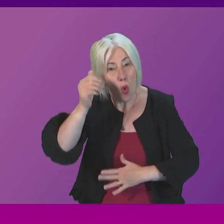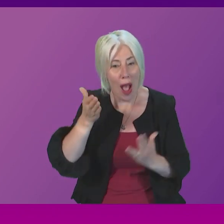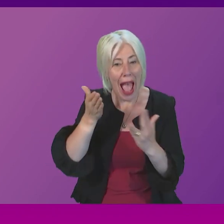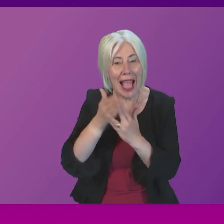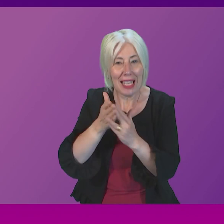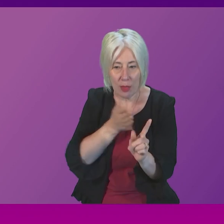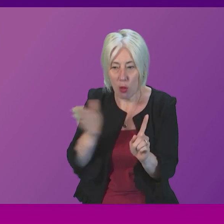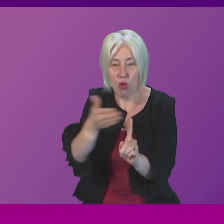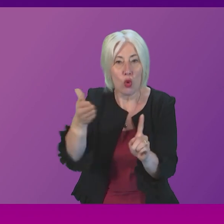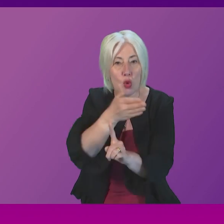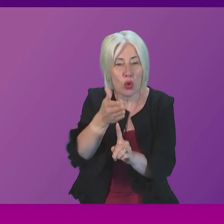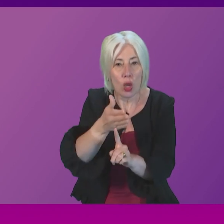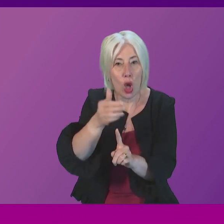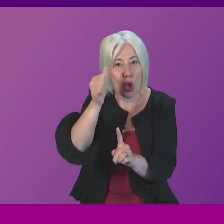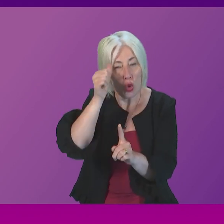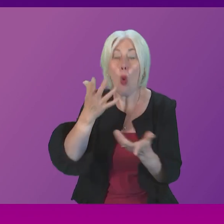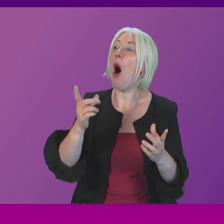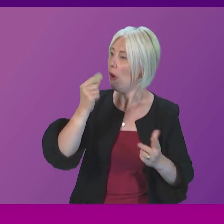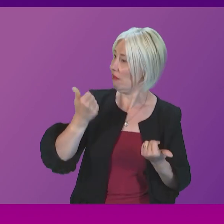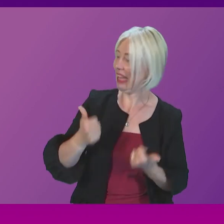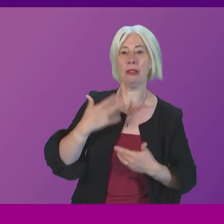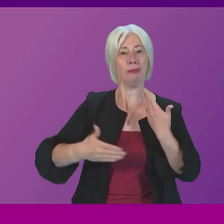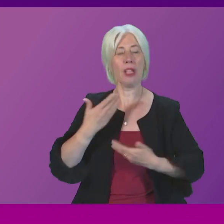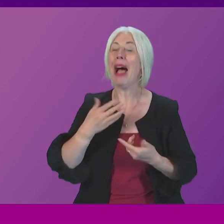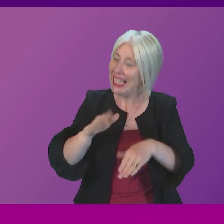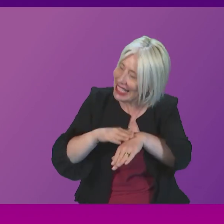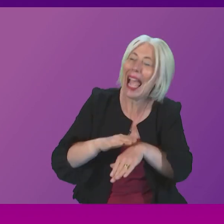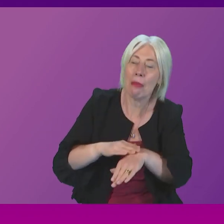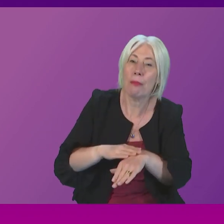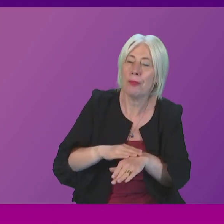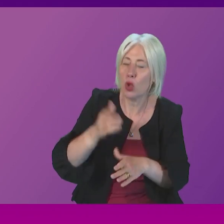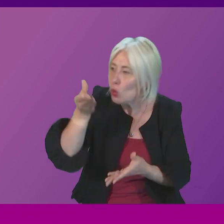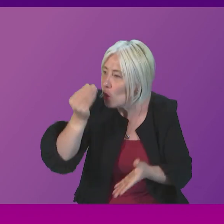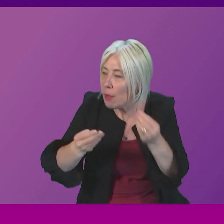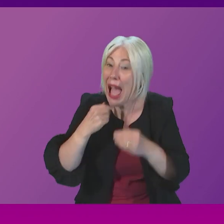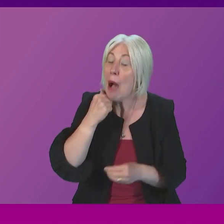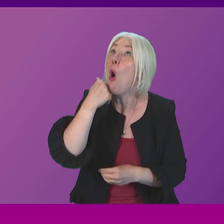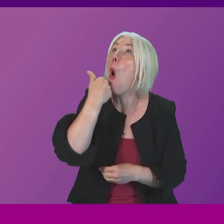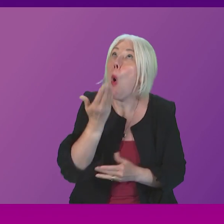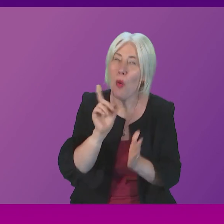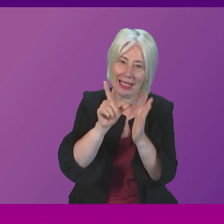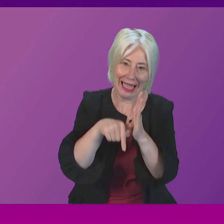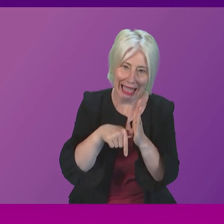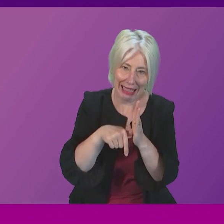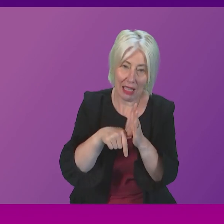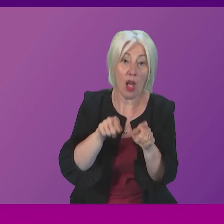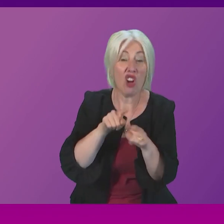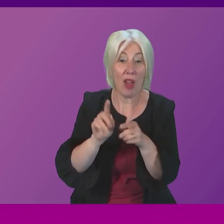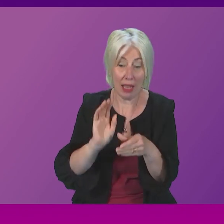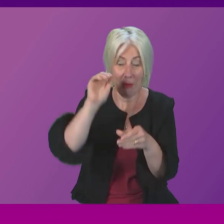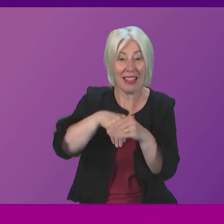routes to be able to enjoy them. But you need time as well. So, like, I'm always late for everything. And I try and build it into my